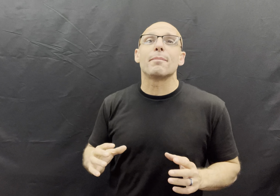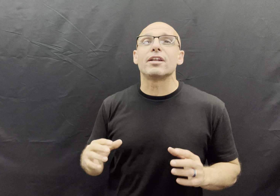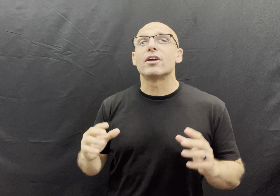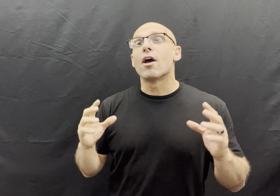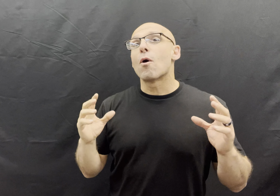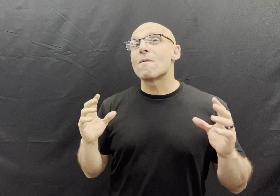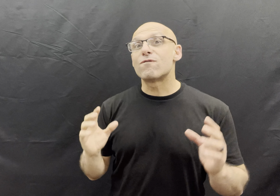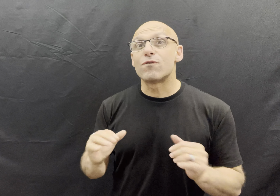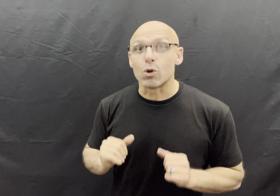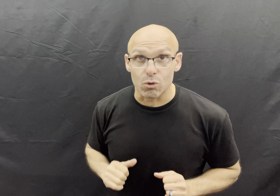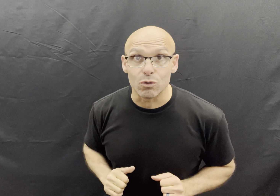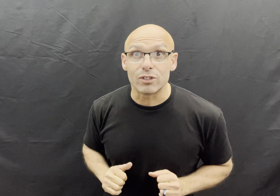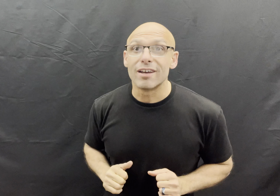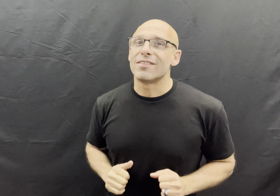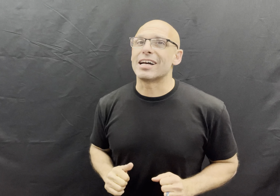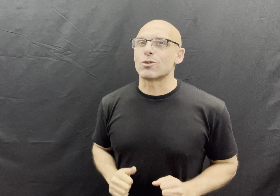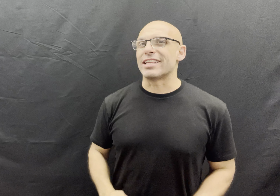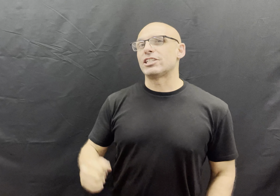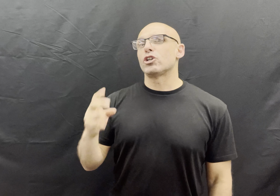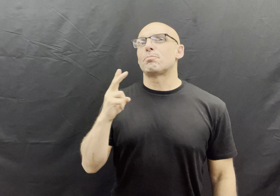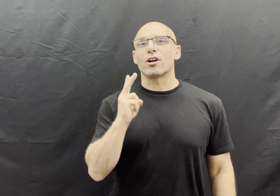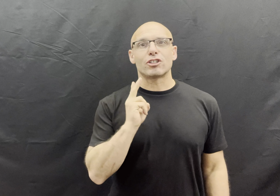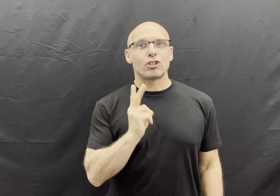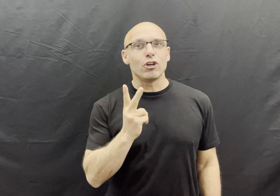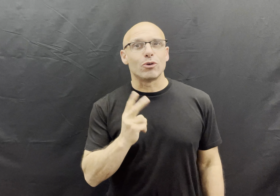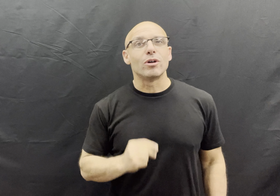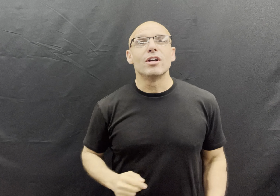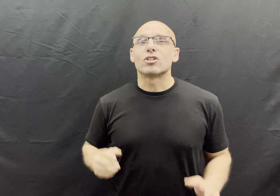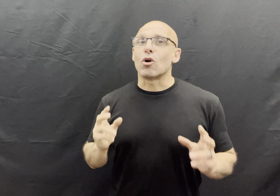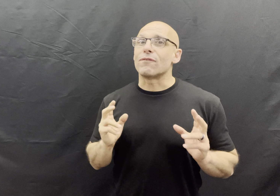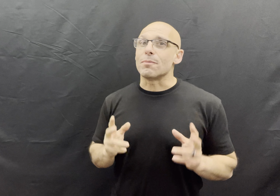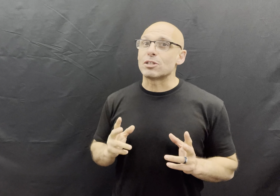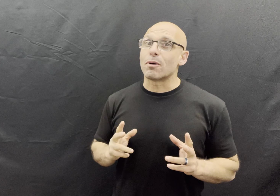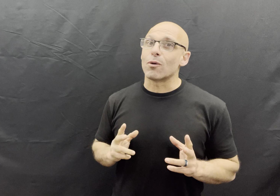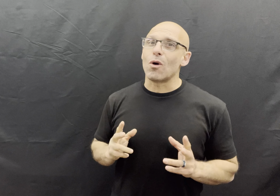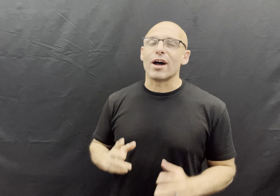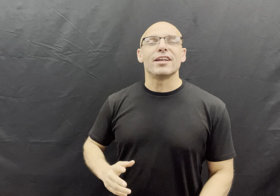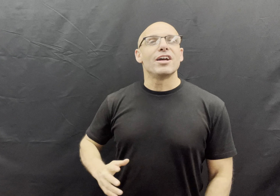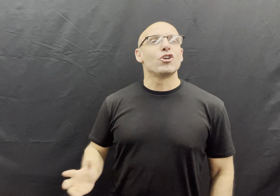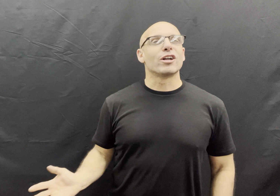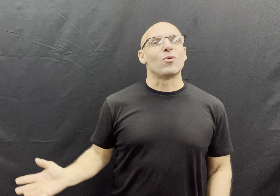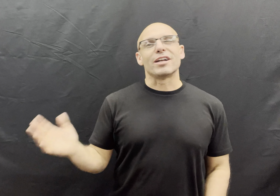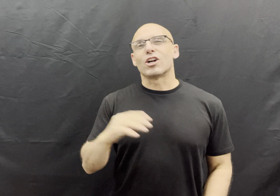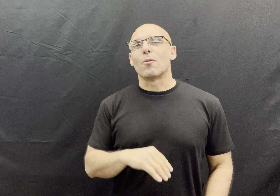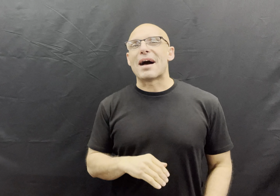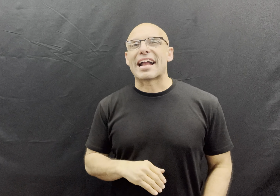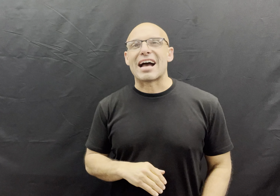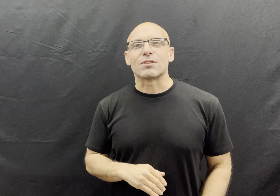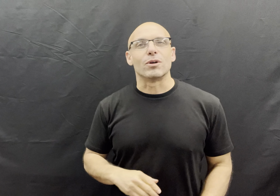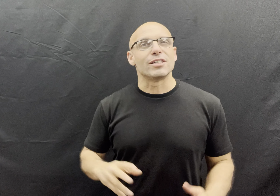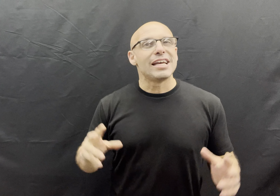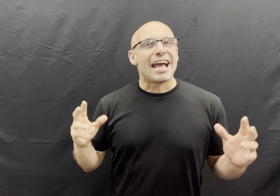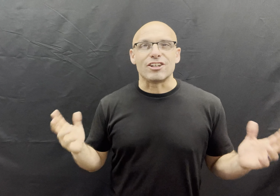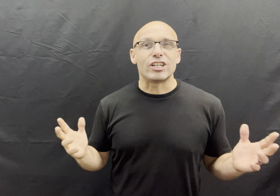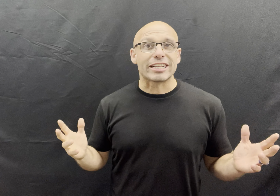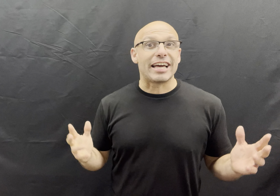common foods. That's right, this is part 2, so if you missed part 1, you're gonna wanna go back afterwards and check that out